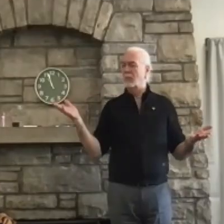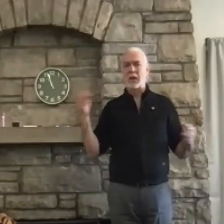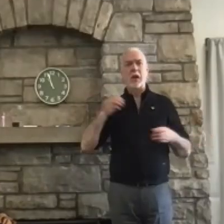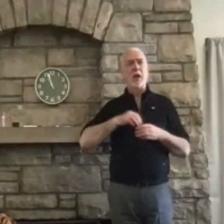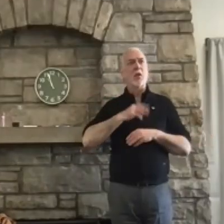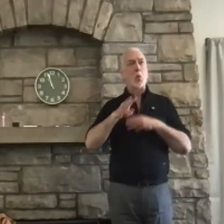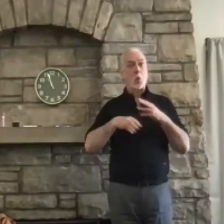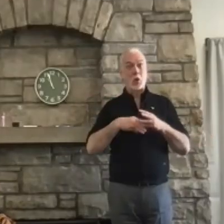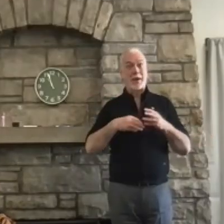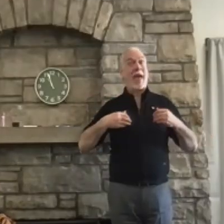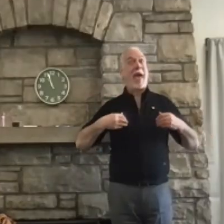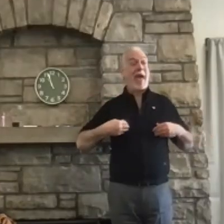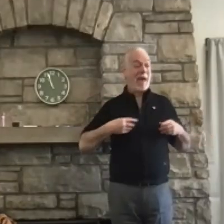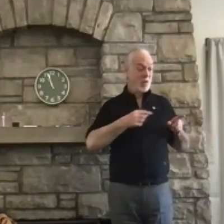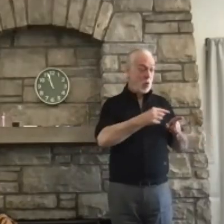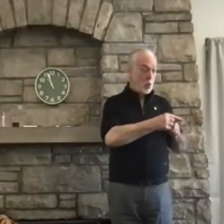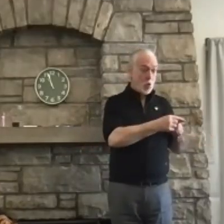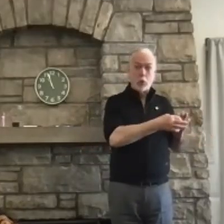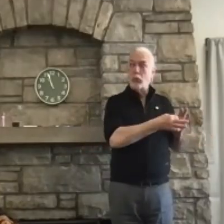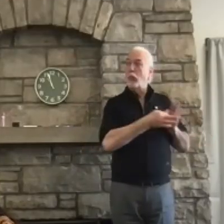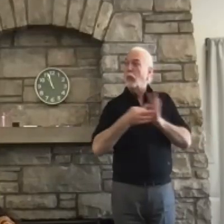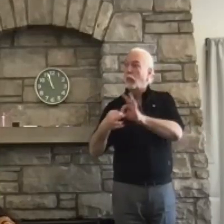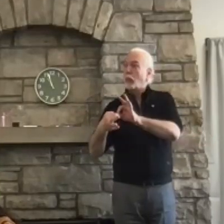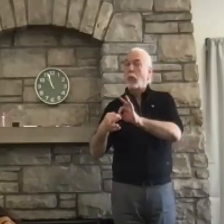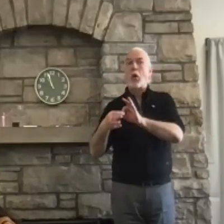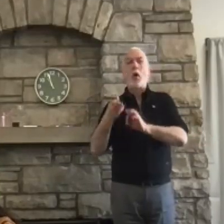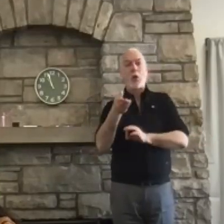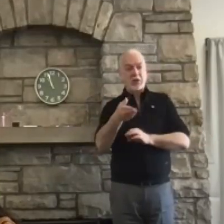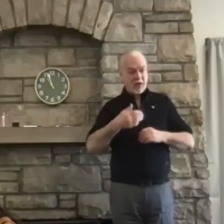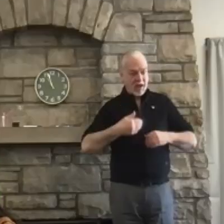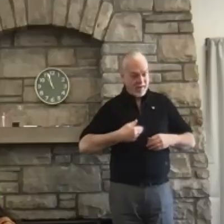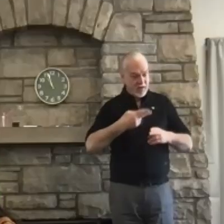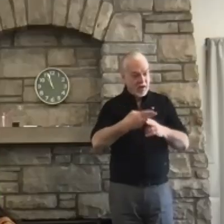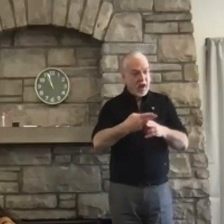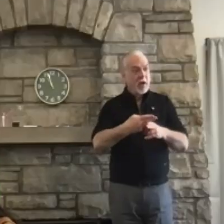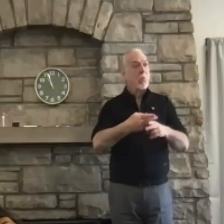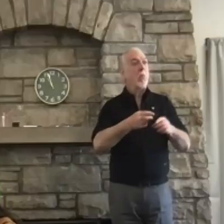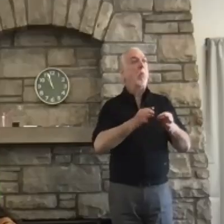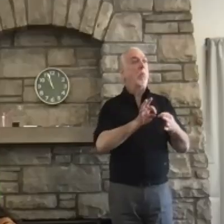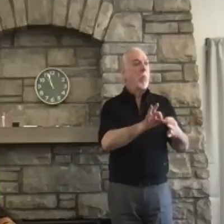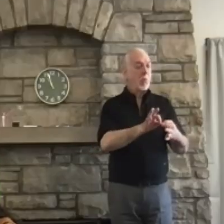a word. It was only